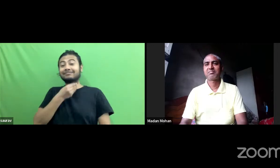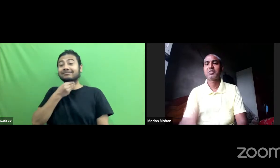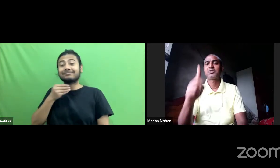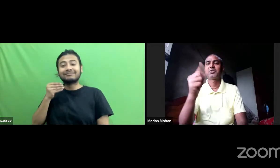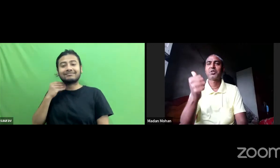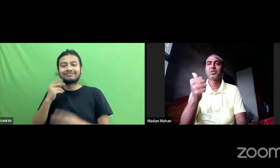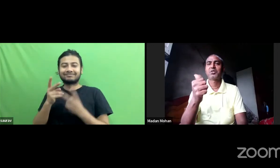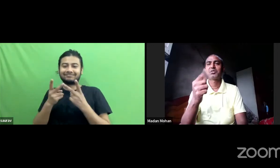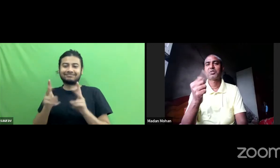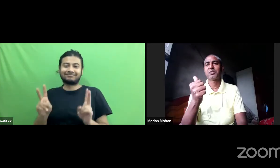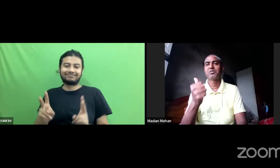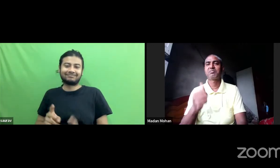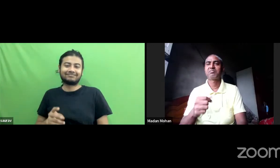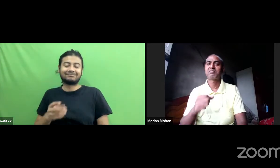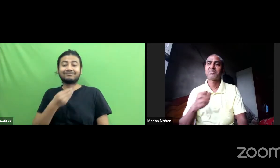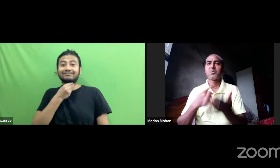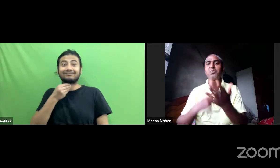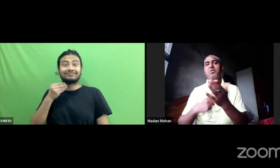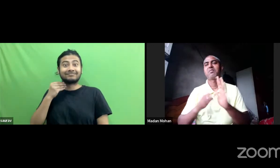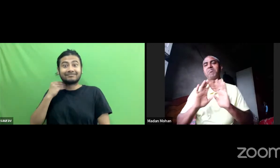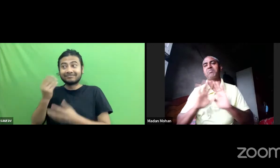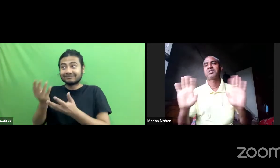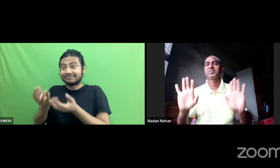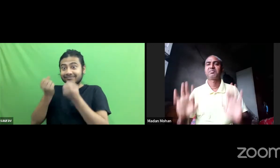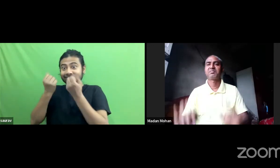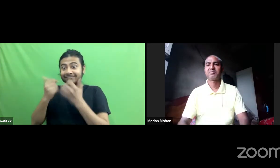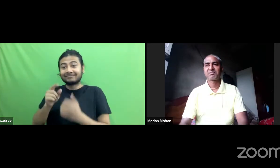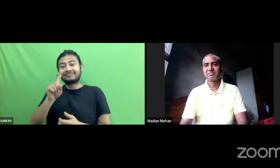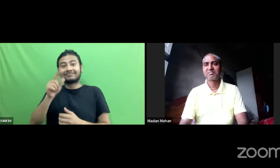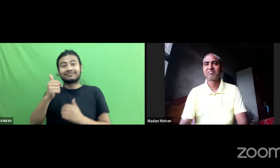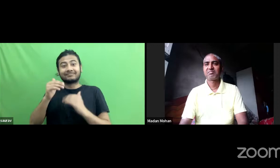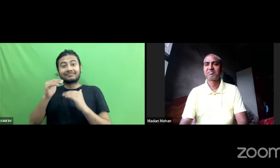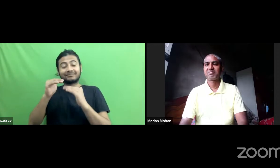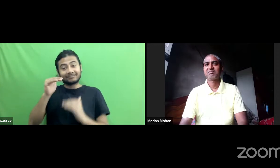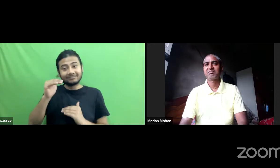But once you had Diksha, then you cannot come down on your rounds. Then 16 is 16.